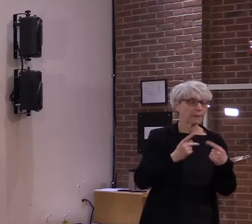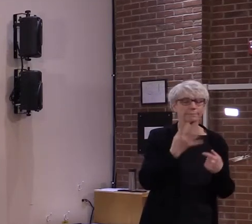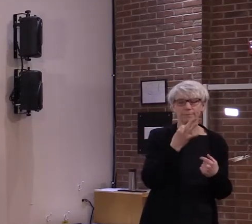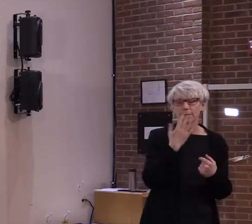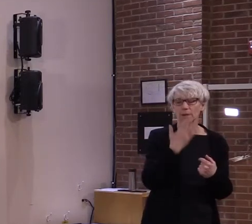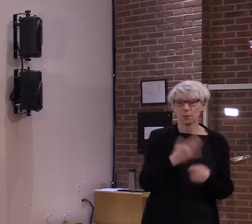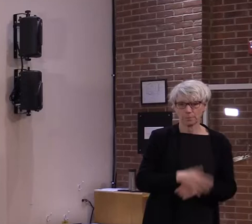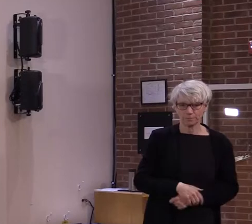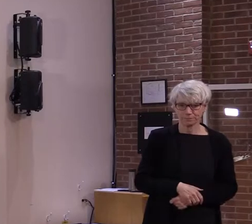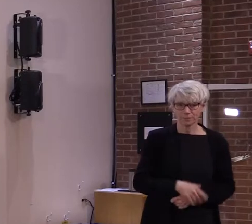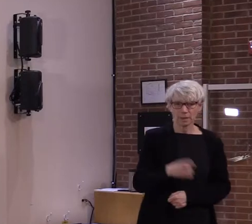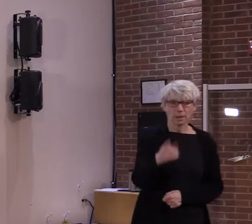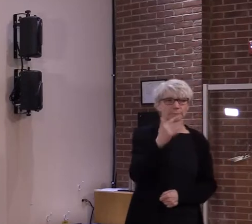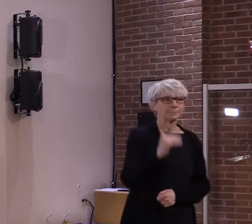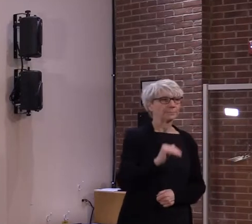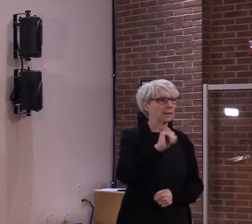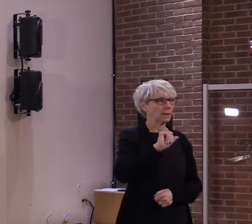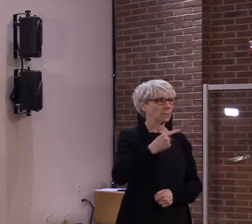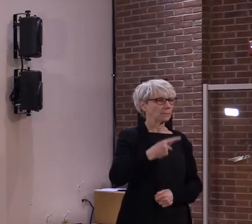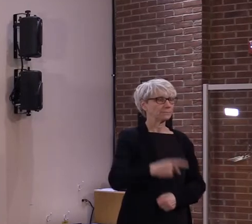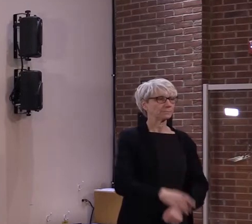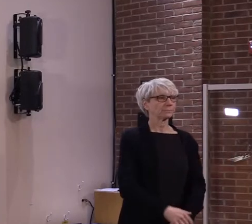Lisa, the AP.